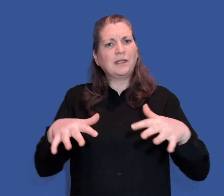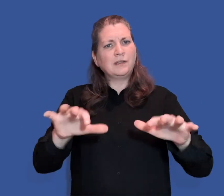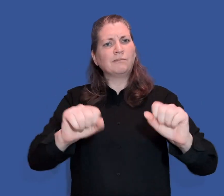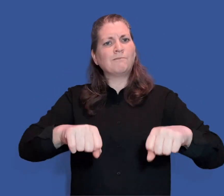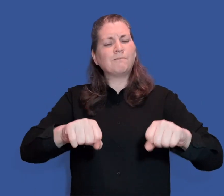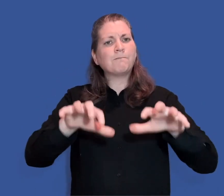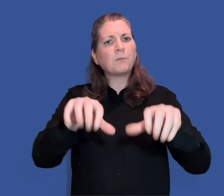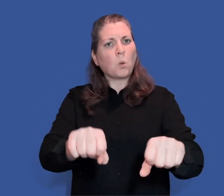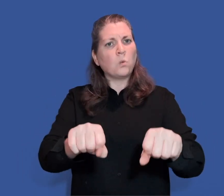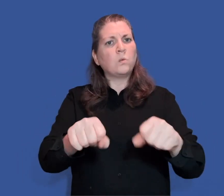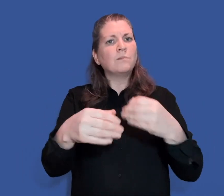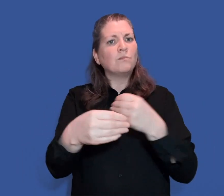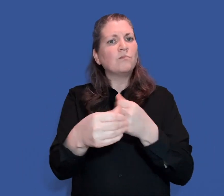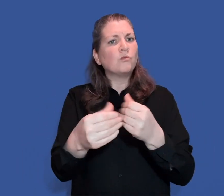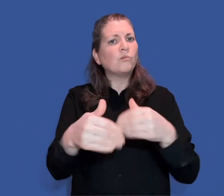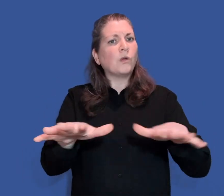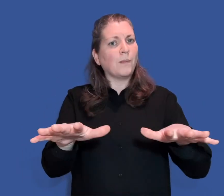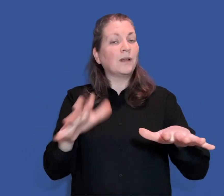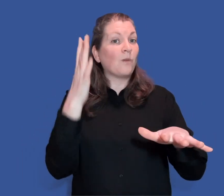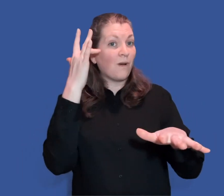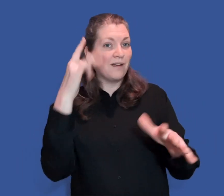and property acquisition.